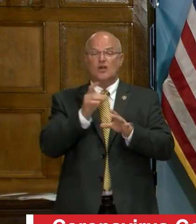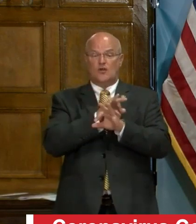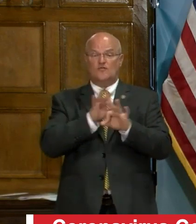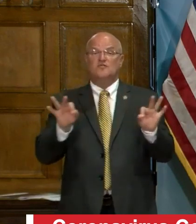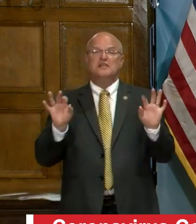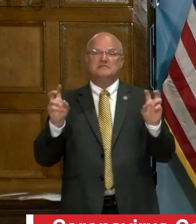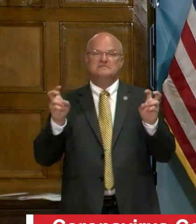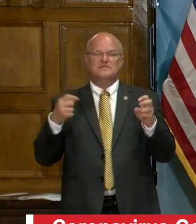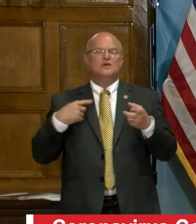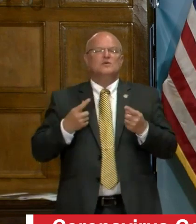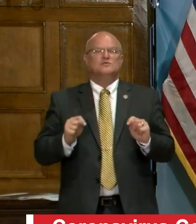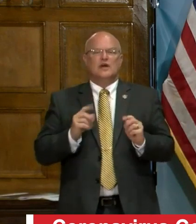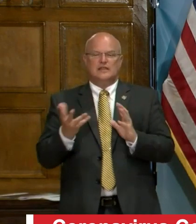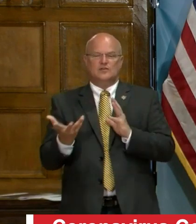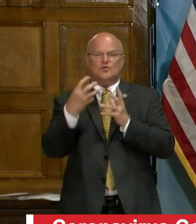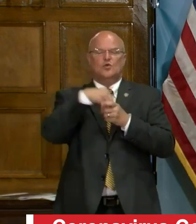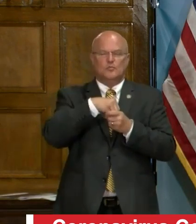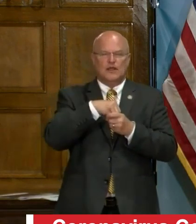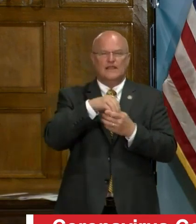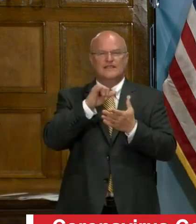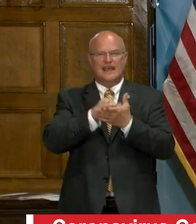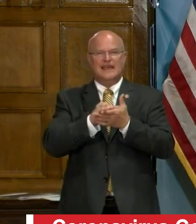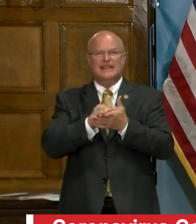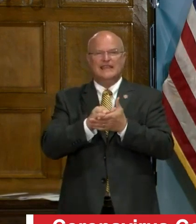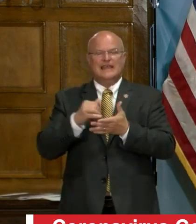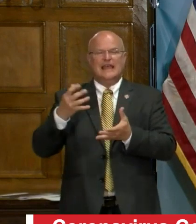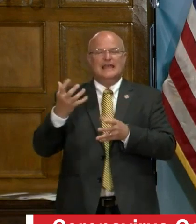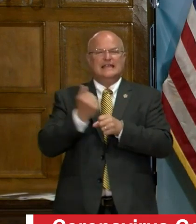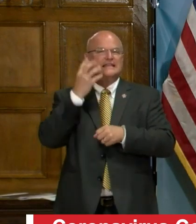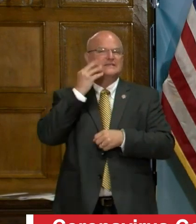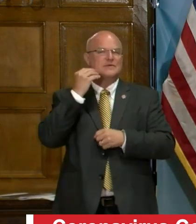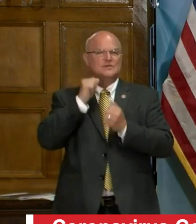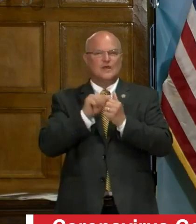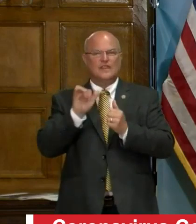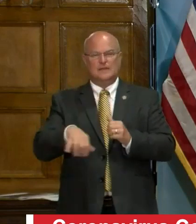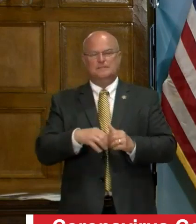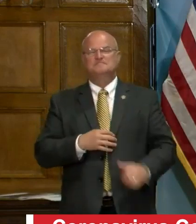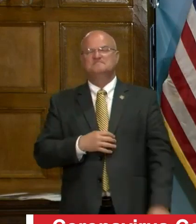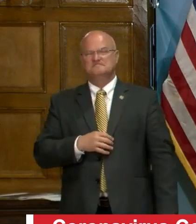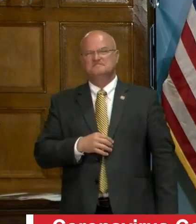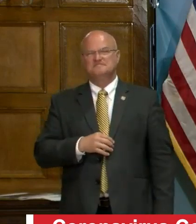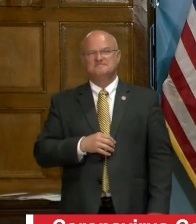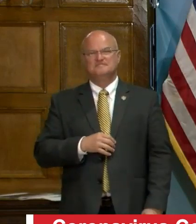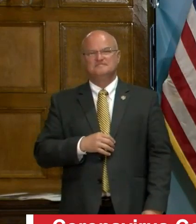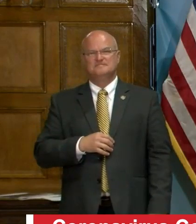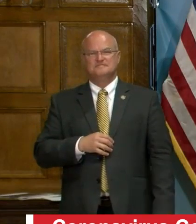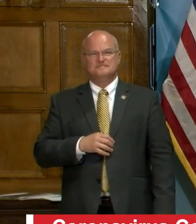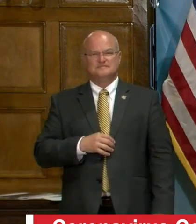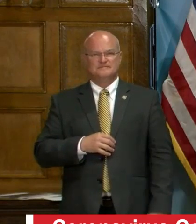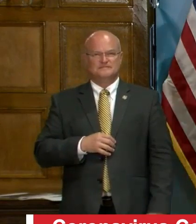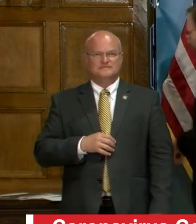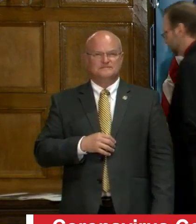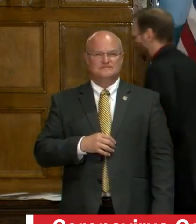to us, and so we'll try and incorporate those and gain experience with them.